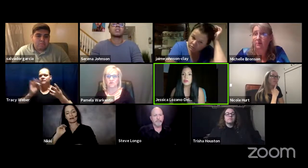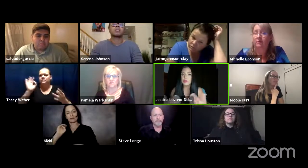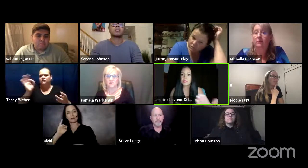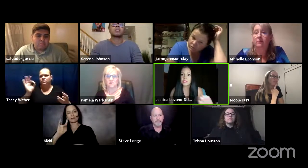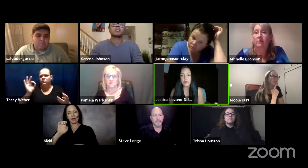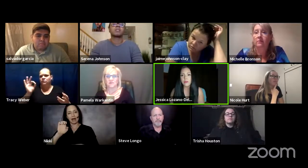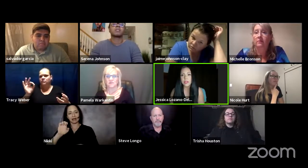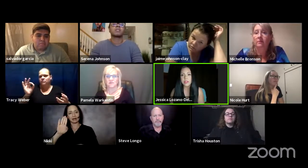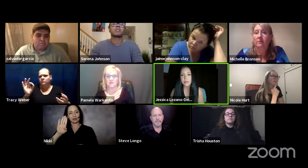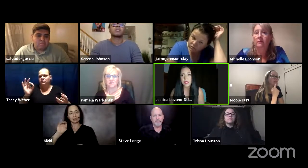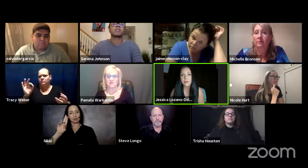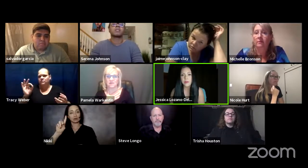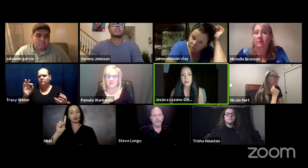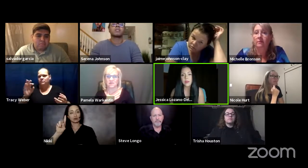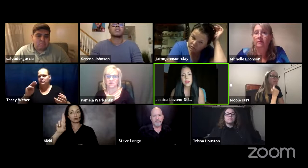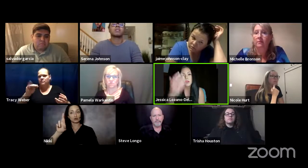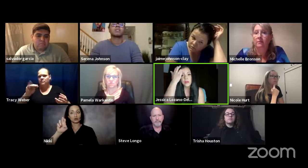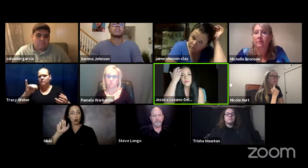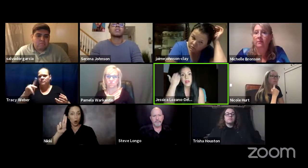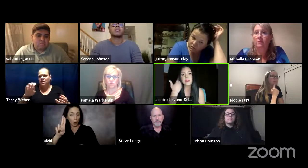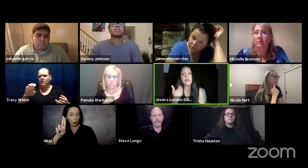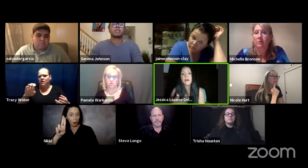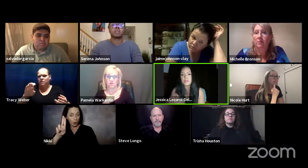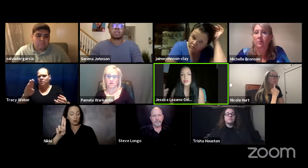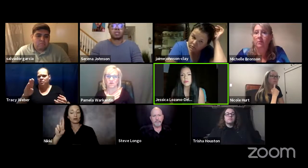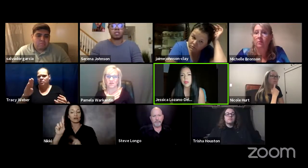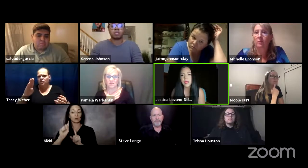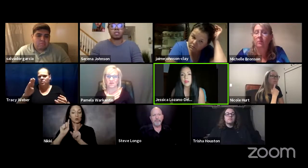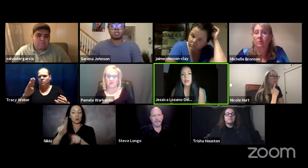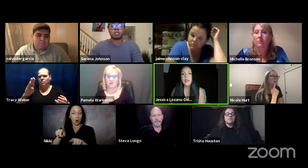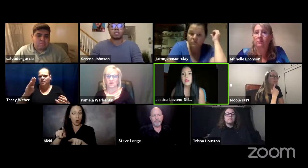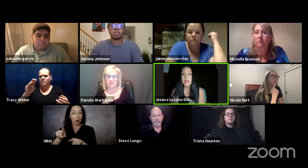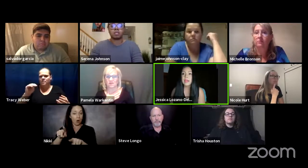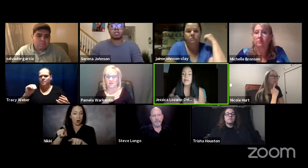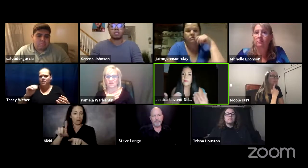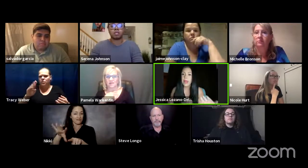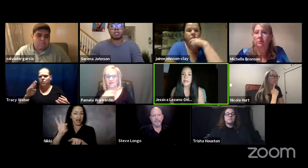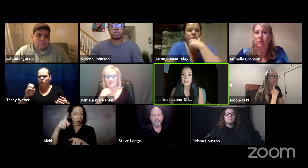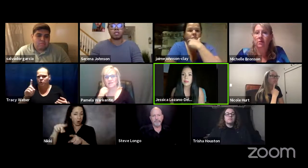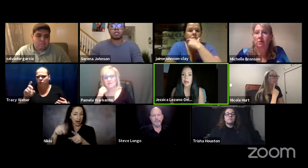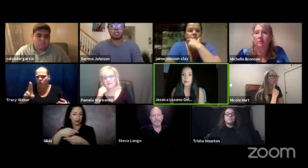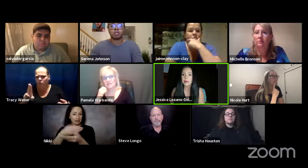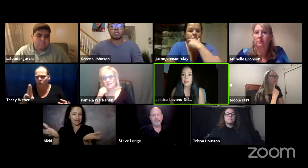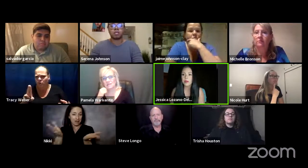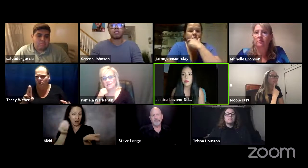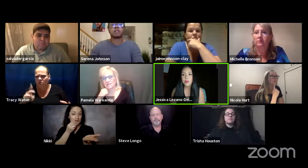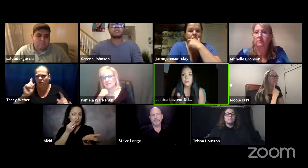go to their events to pick up food, you can find it on social media. They give out masks as well. So